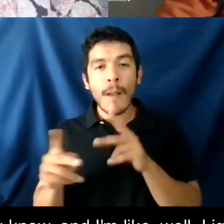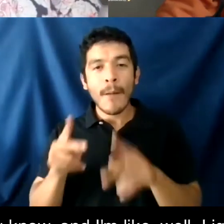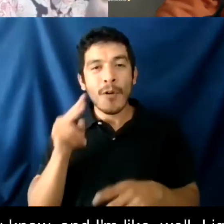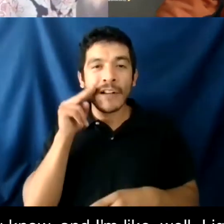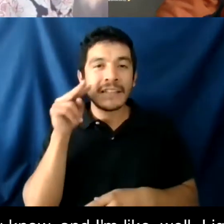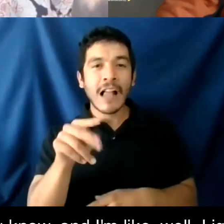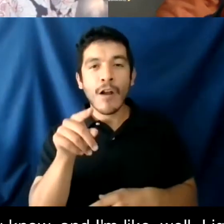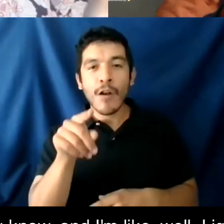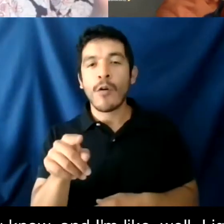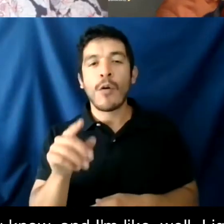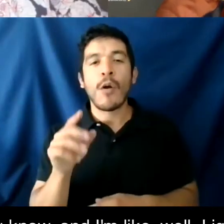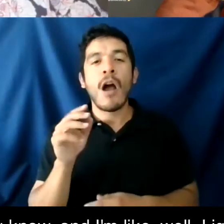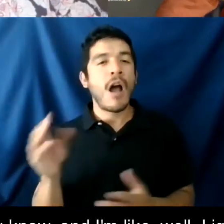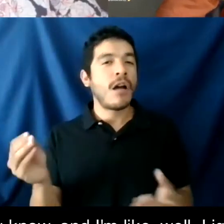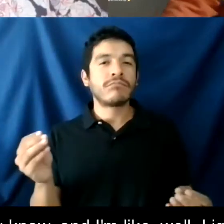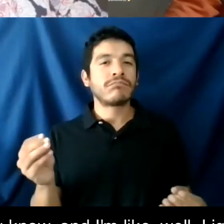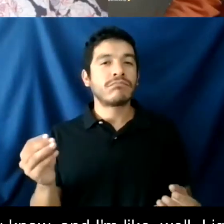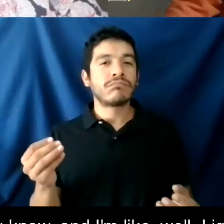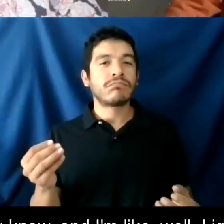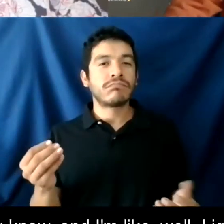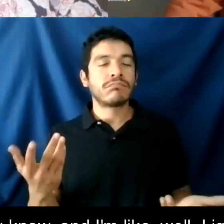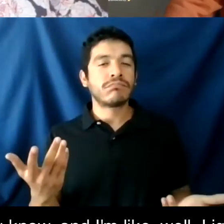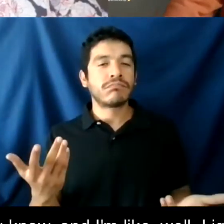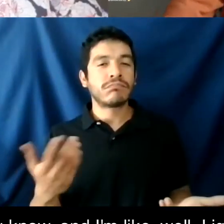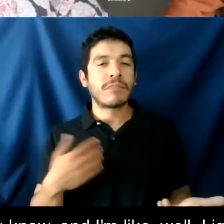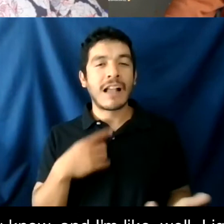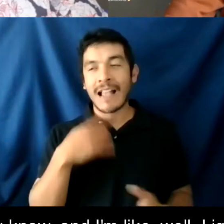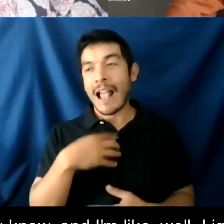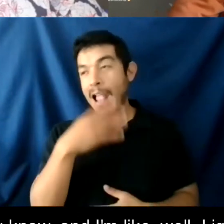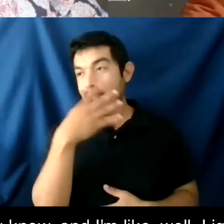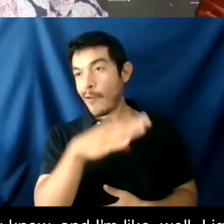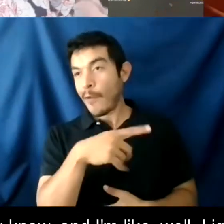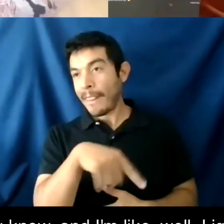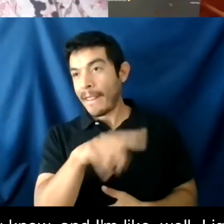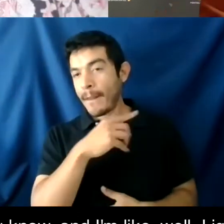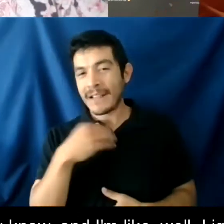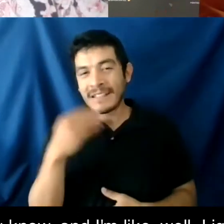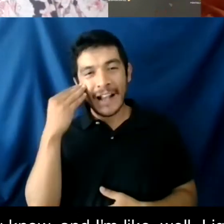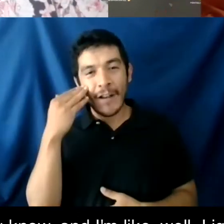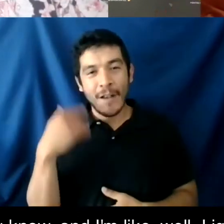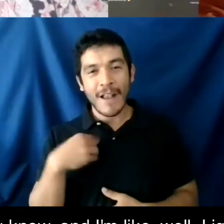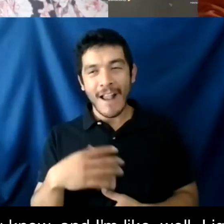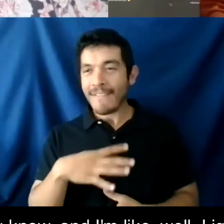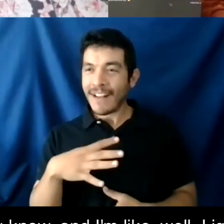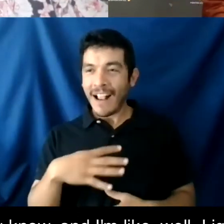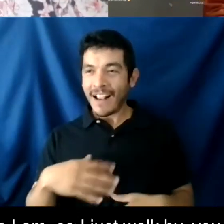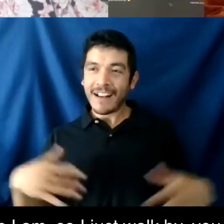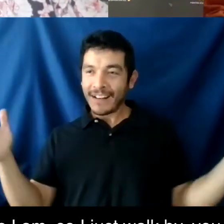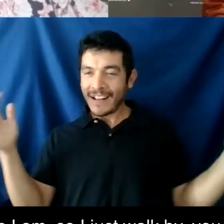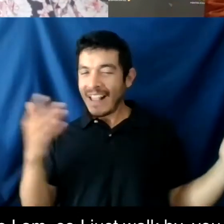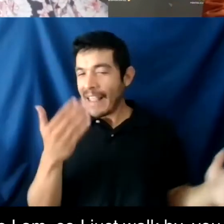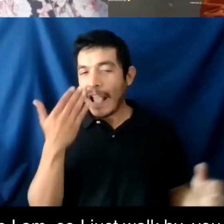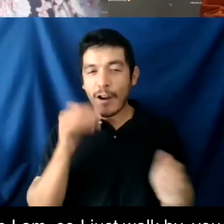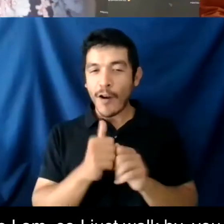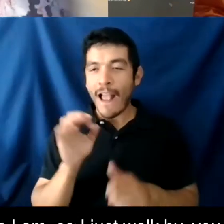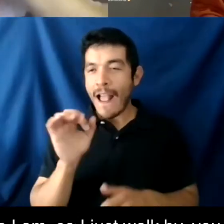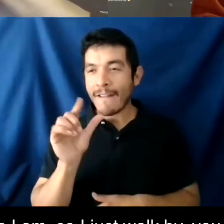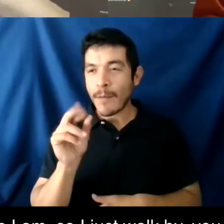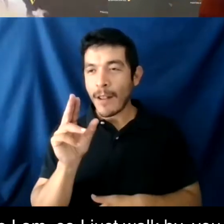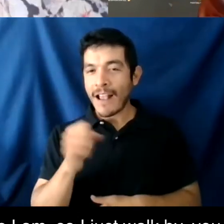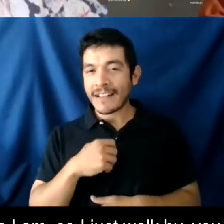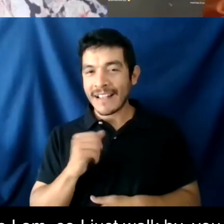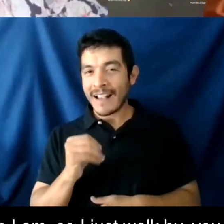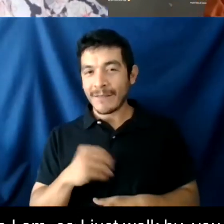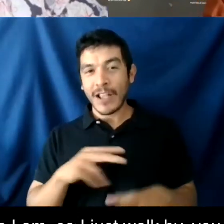at you, you know? And I'm like, well, I ignore them because I know I'm fabulous. They don't know how fabulous I am, so I just walk